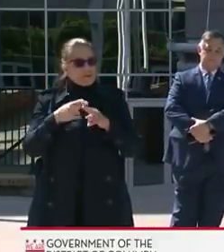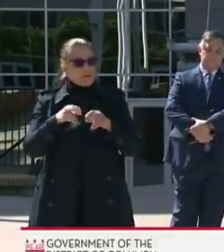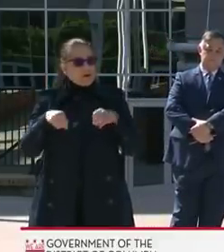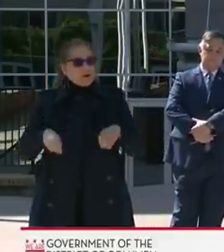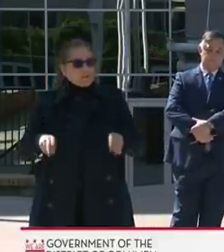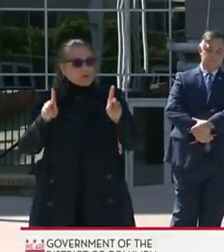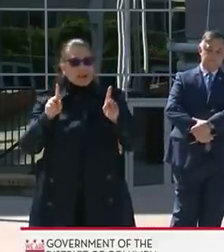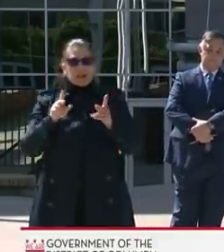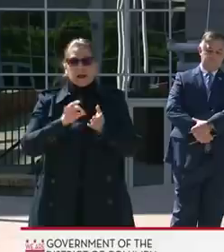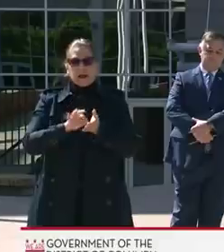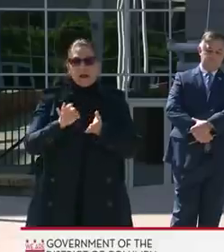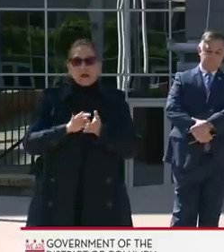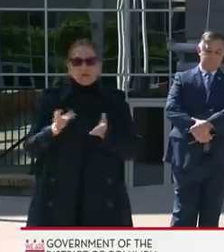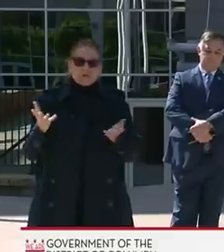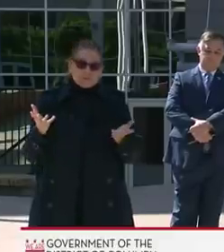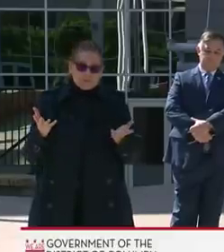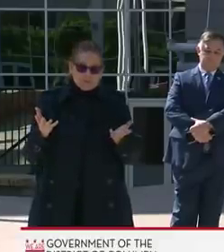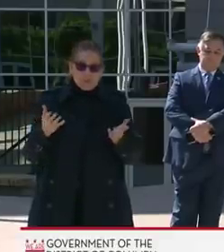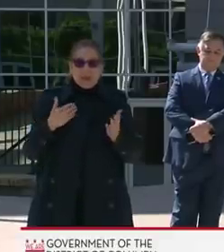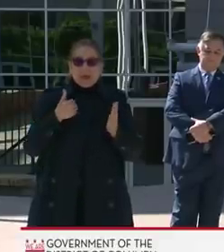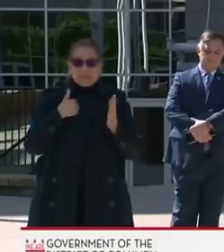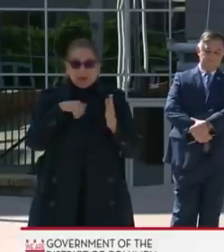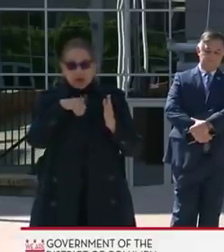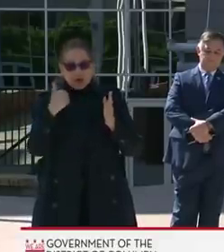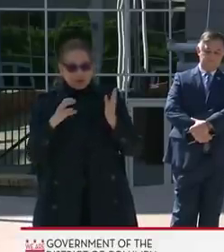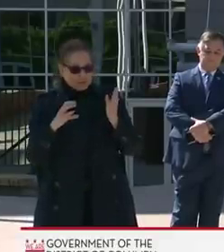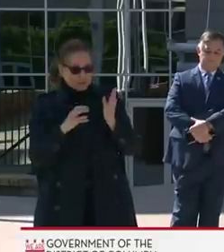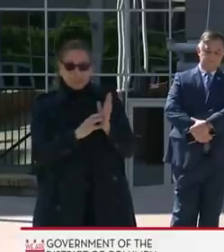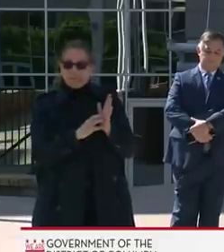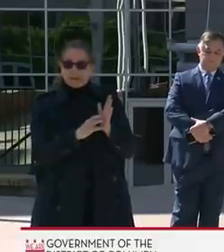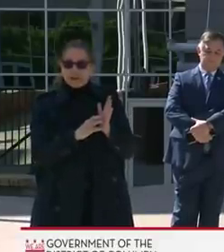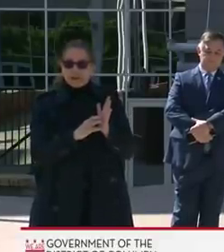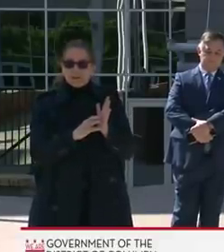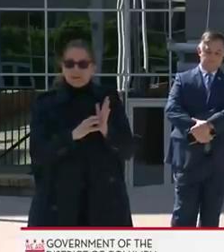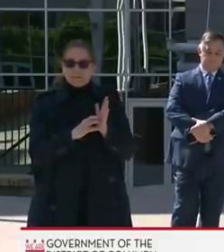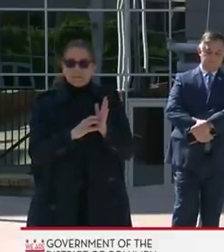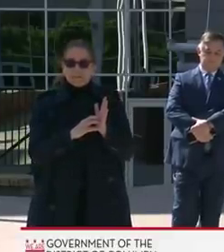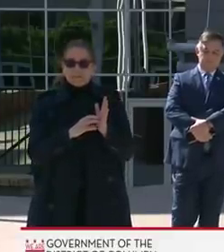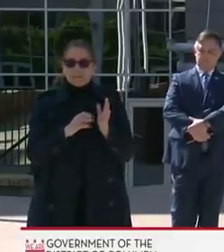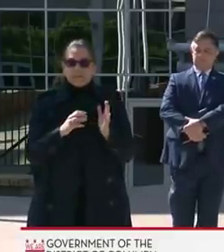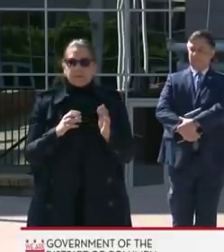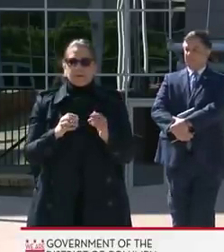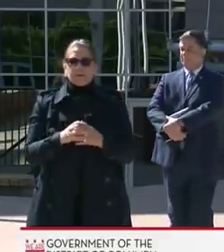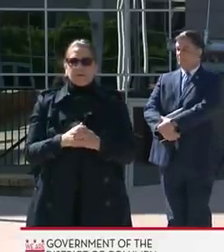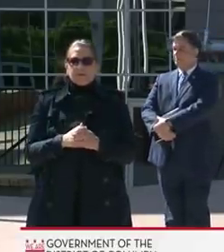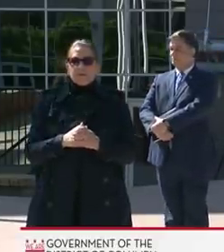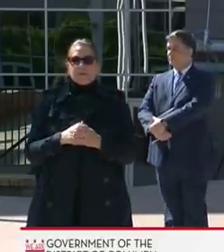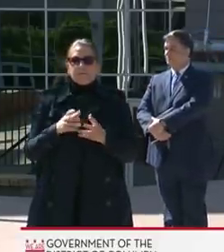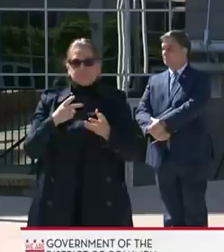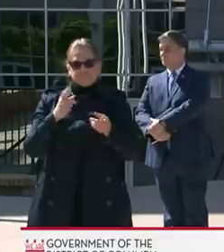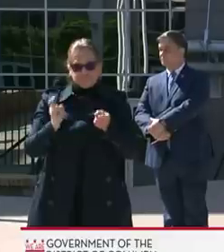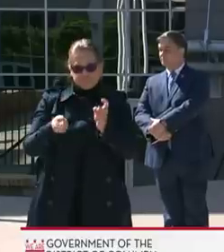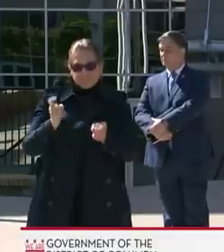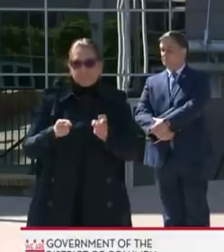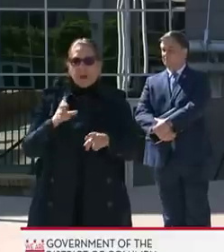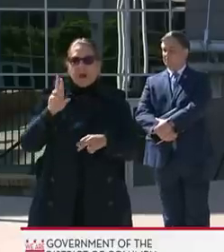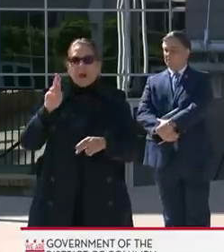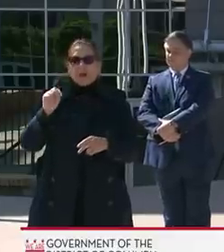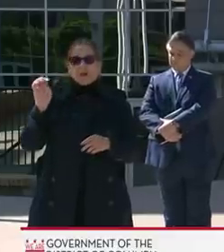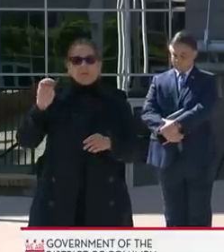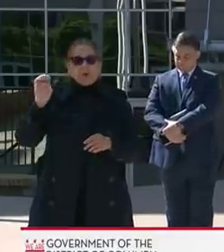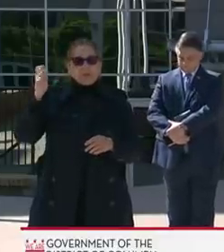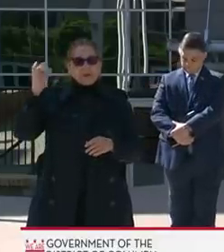There are provisions in there that make adjustments to the unemployment insurance and our safe and sick leave laws to